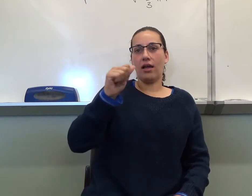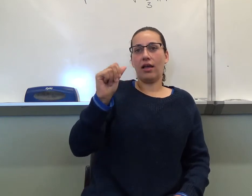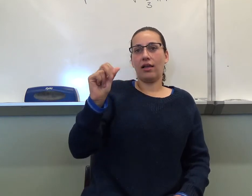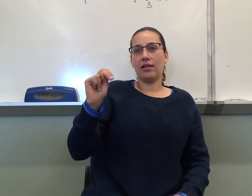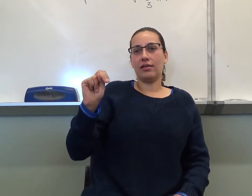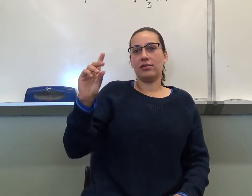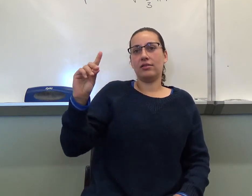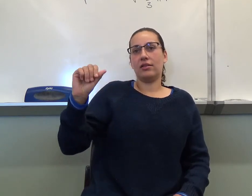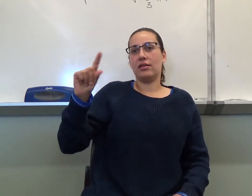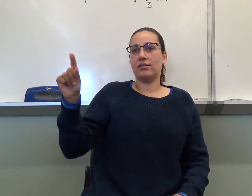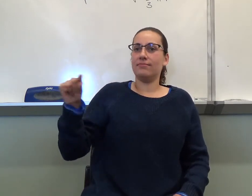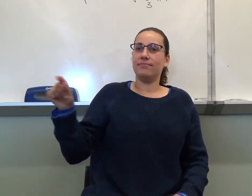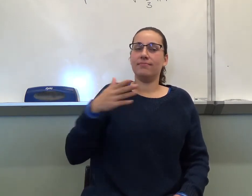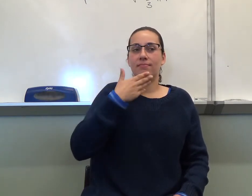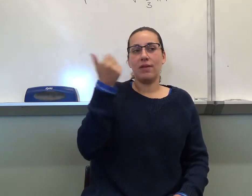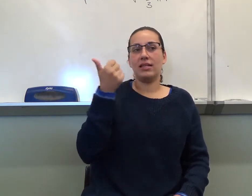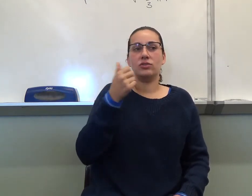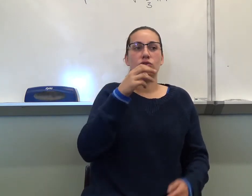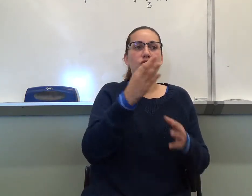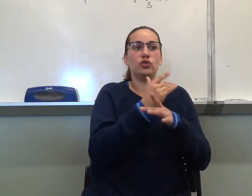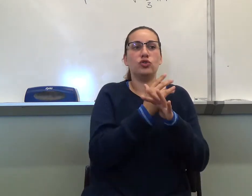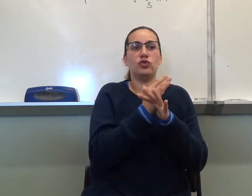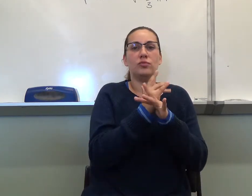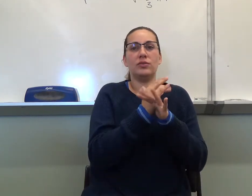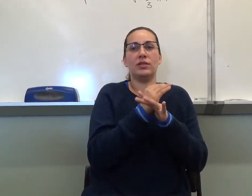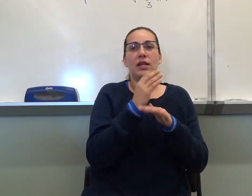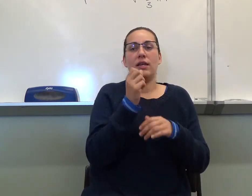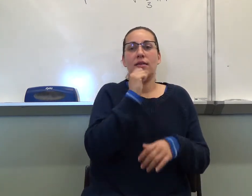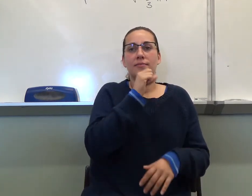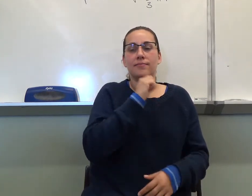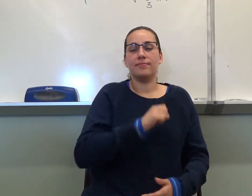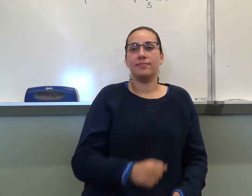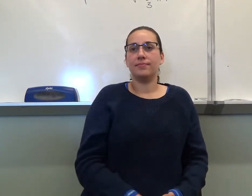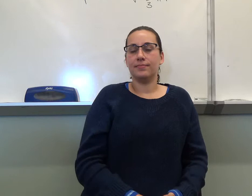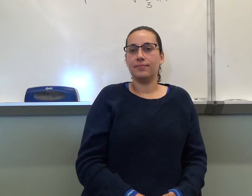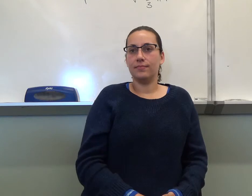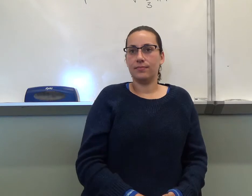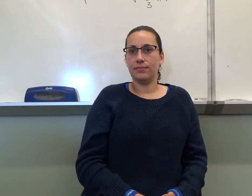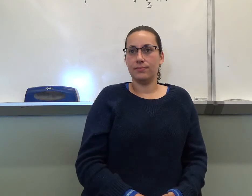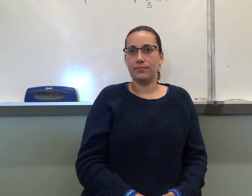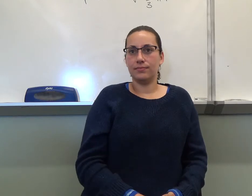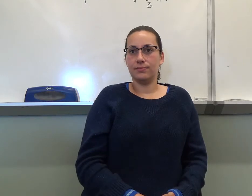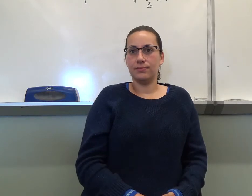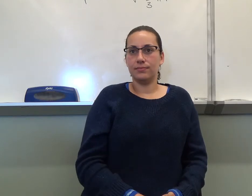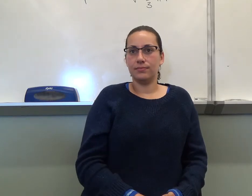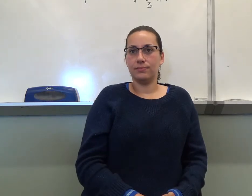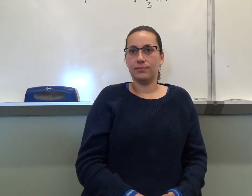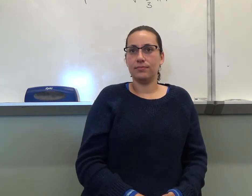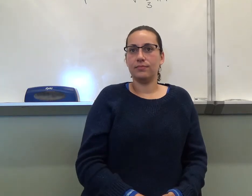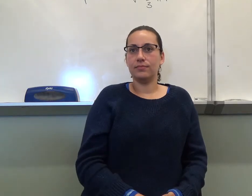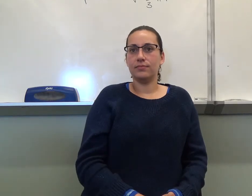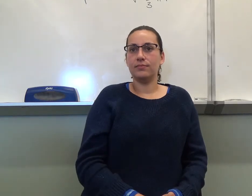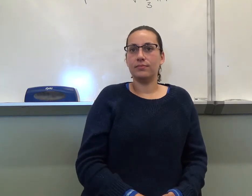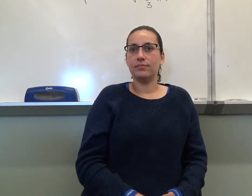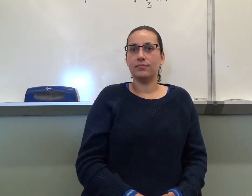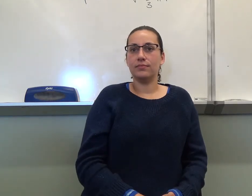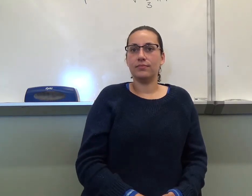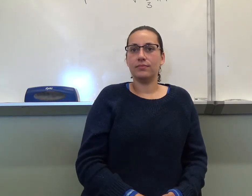Right? What is the value of each CD icon on the graph? They use a little tiny CD. Okay, I know CDs aren't